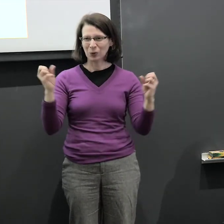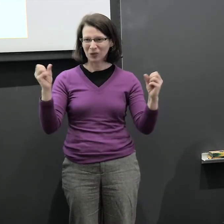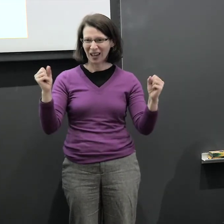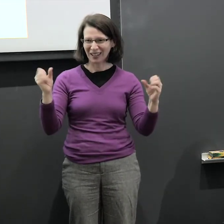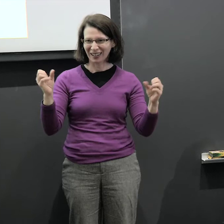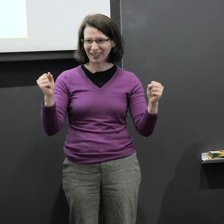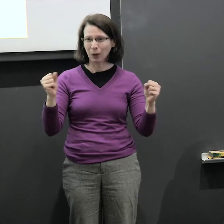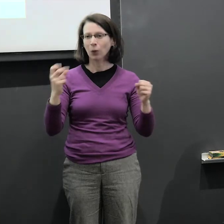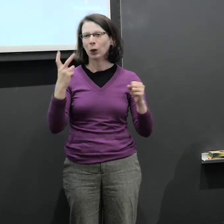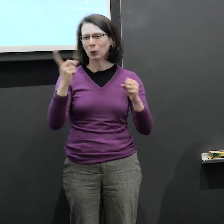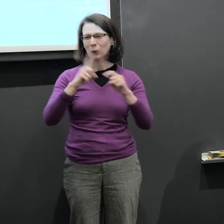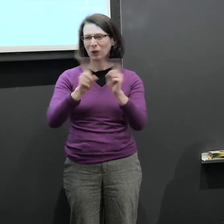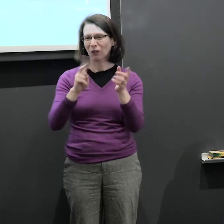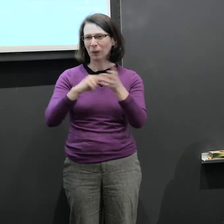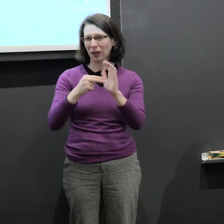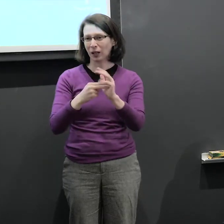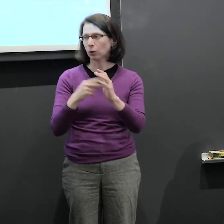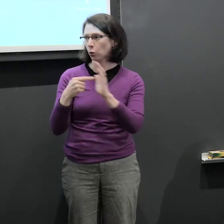other.